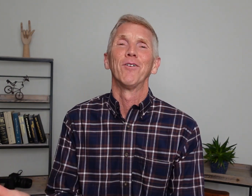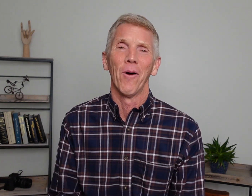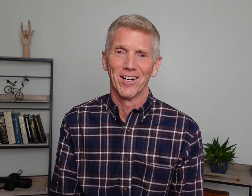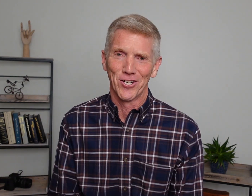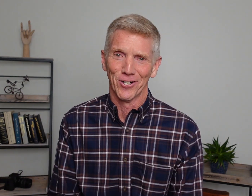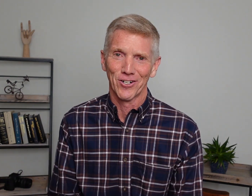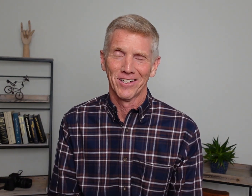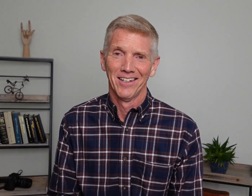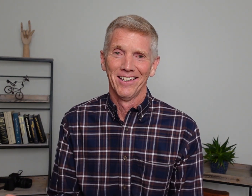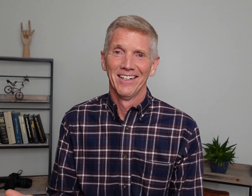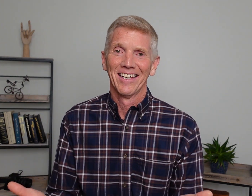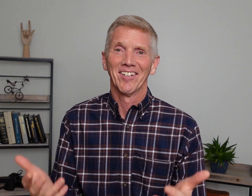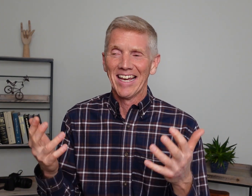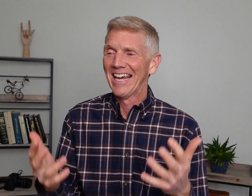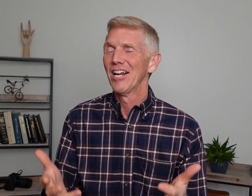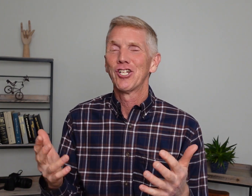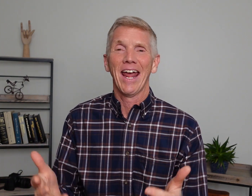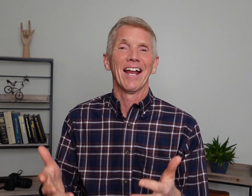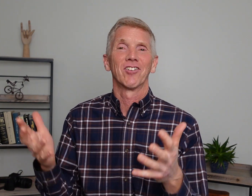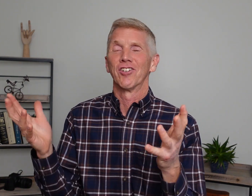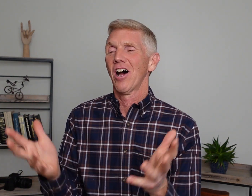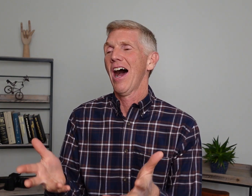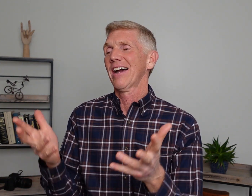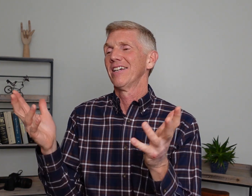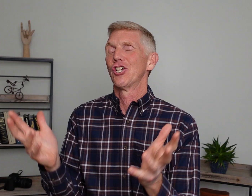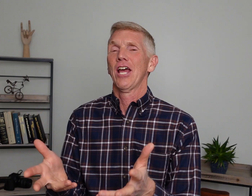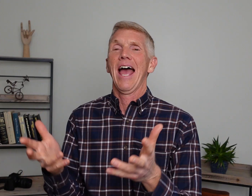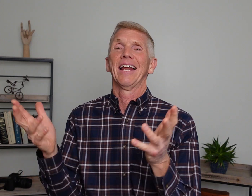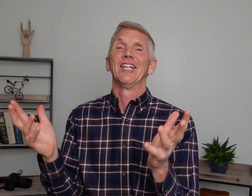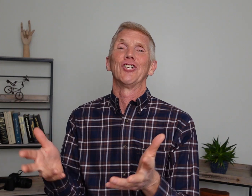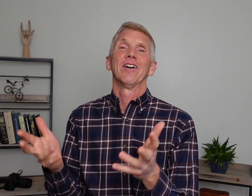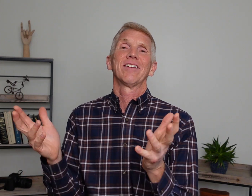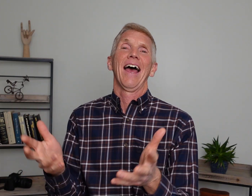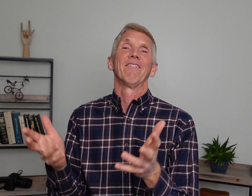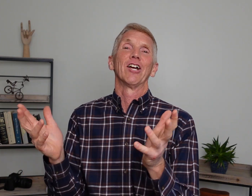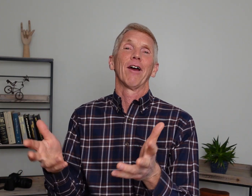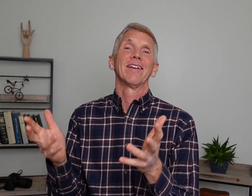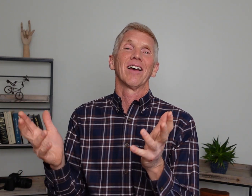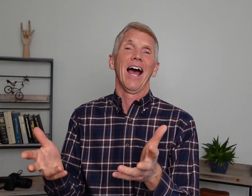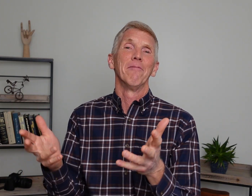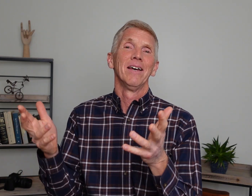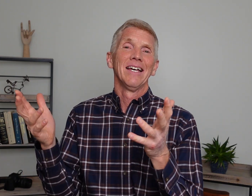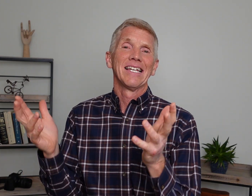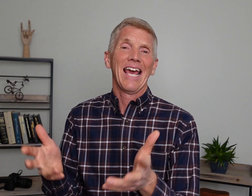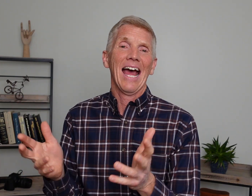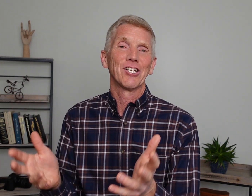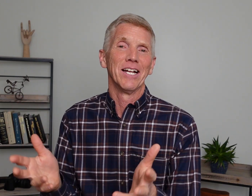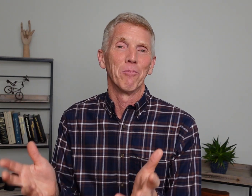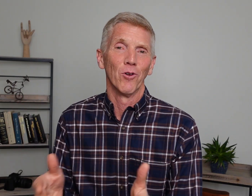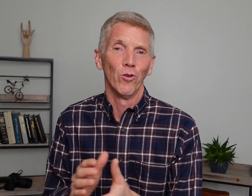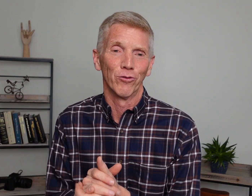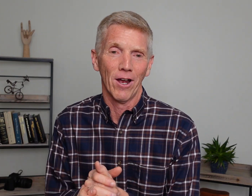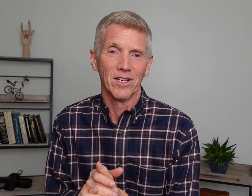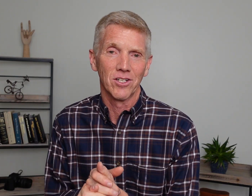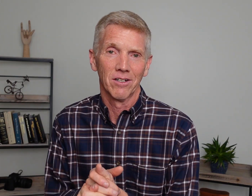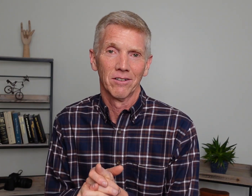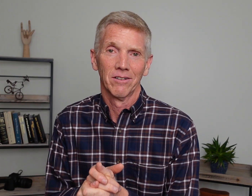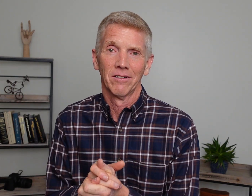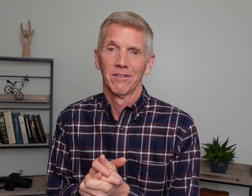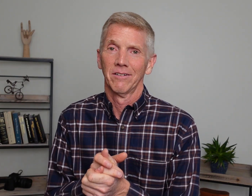going to church because I get a chance to talk and chat and just have a great time catching up with old friends.